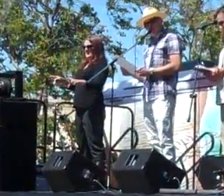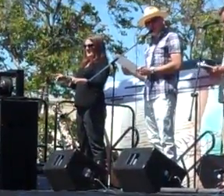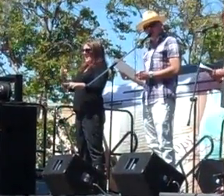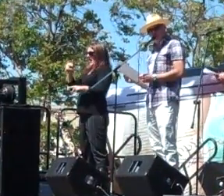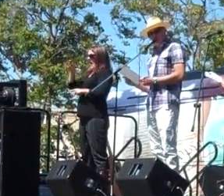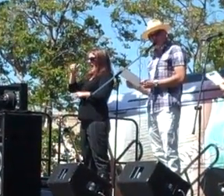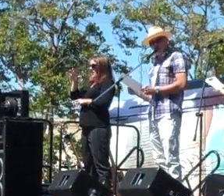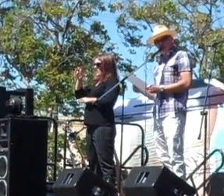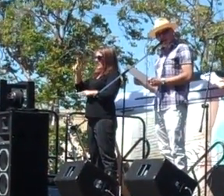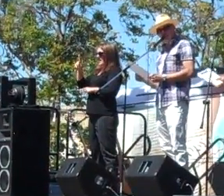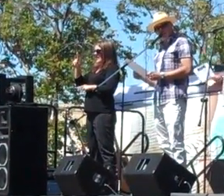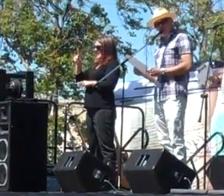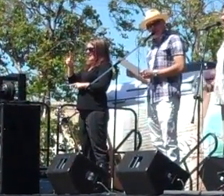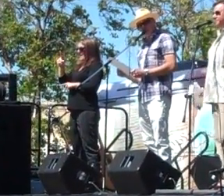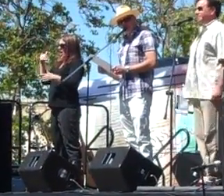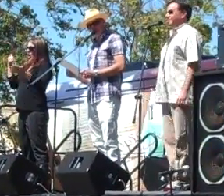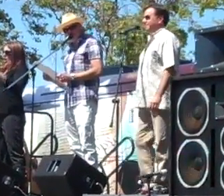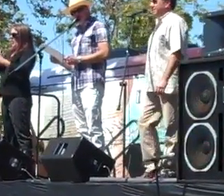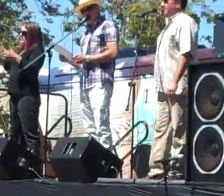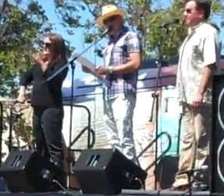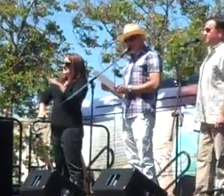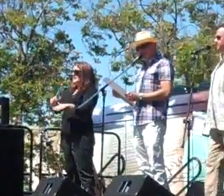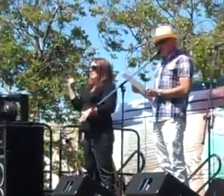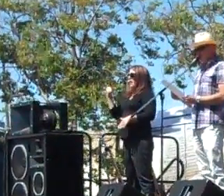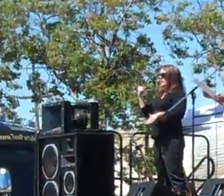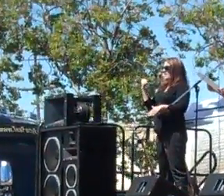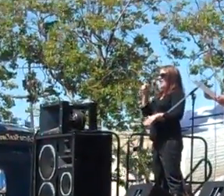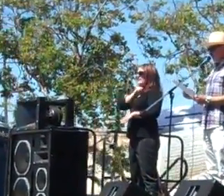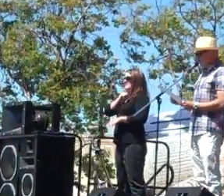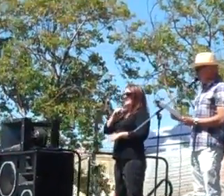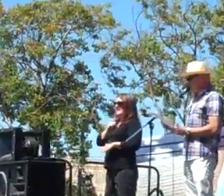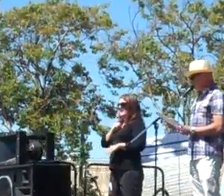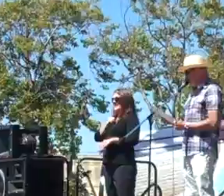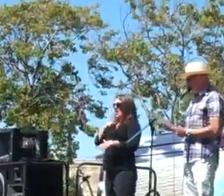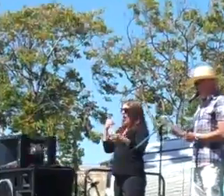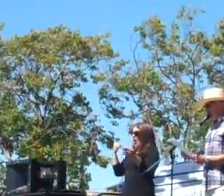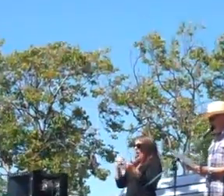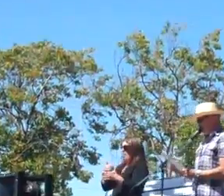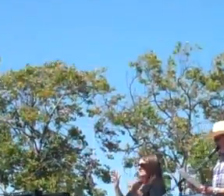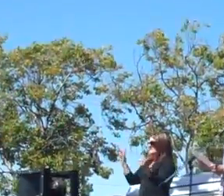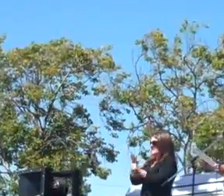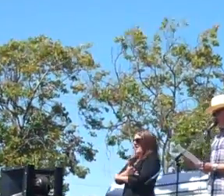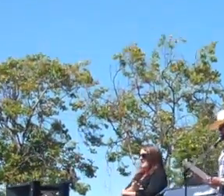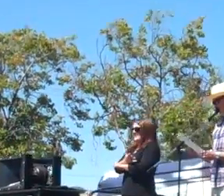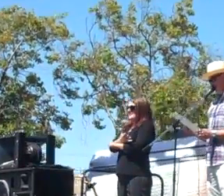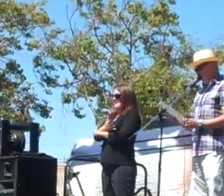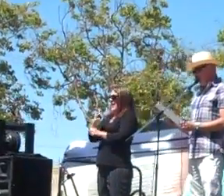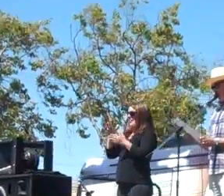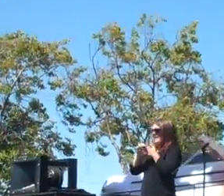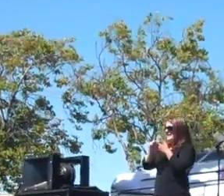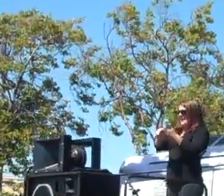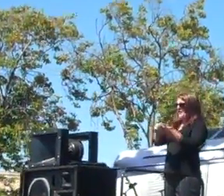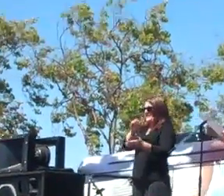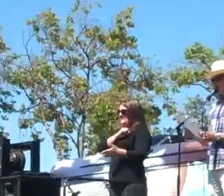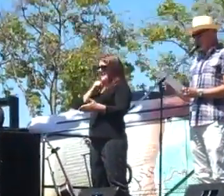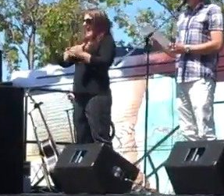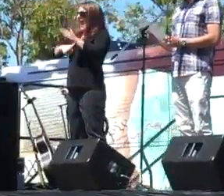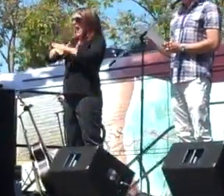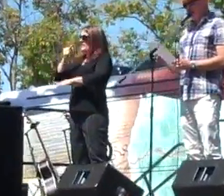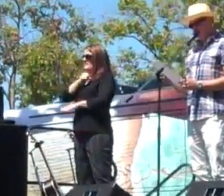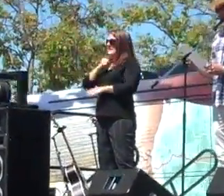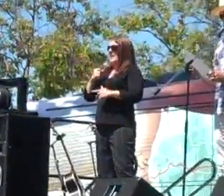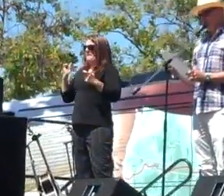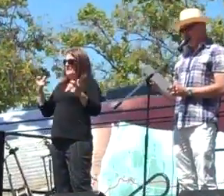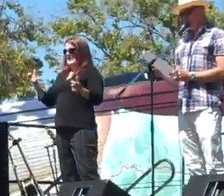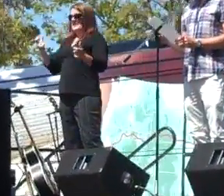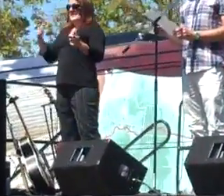Harry Reid and almost booted him out of the Senate. Almost booted the leader of the Senate out of the Senate. Please welcome a big Tea